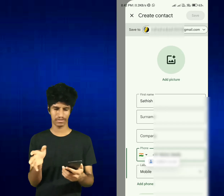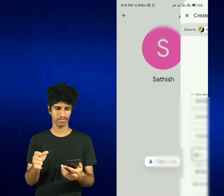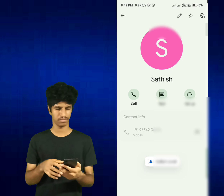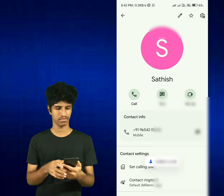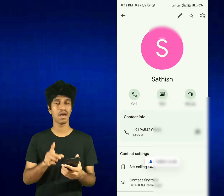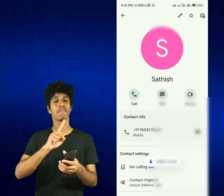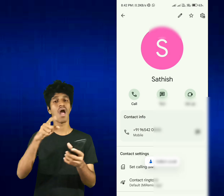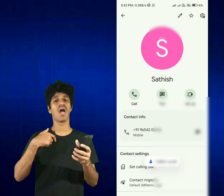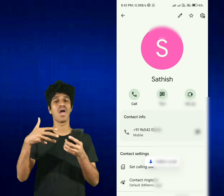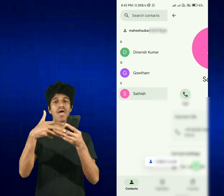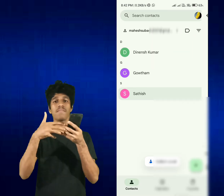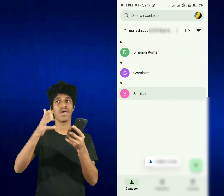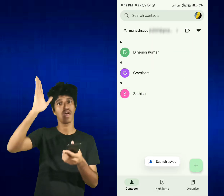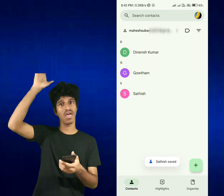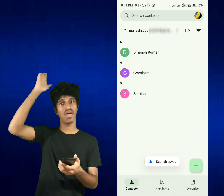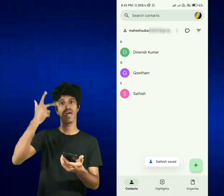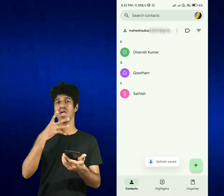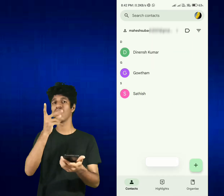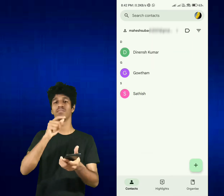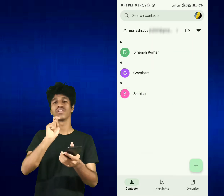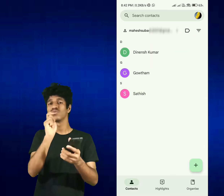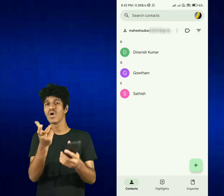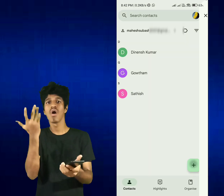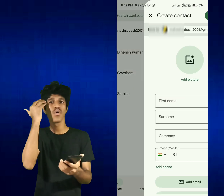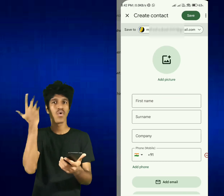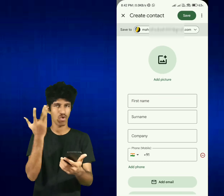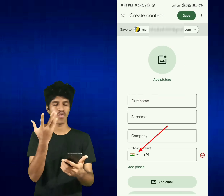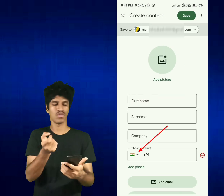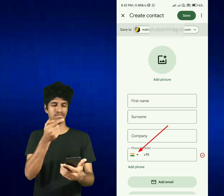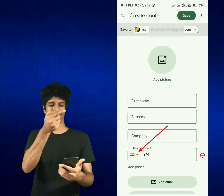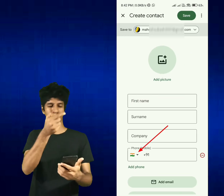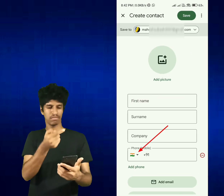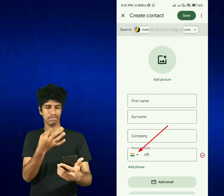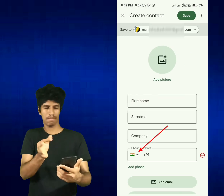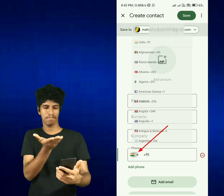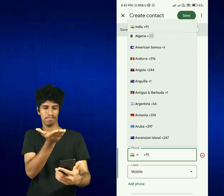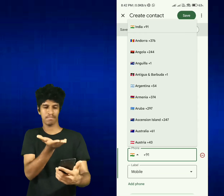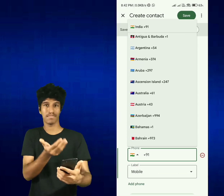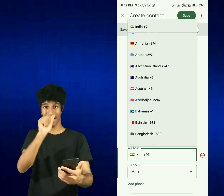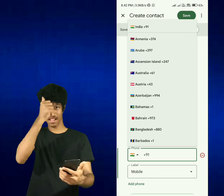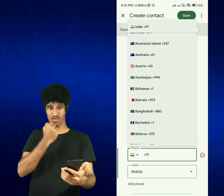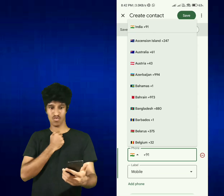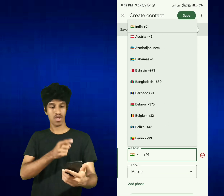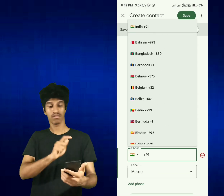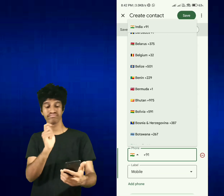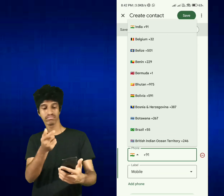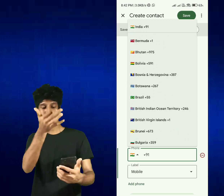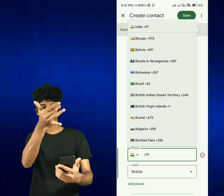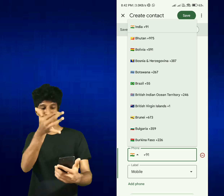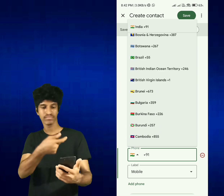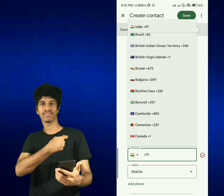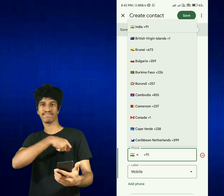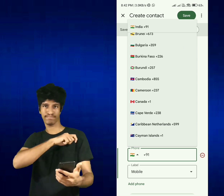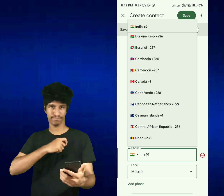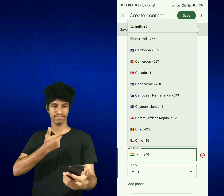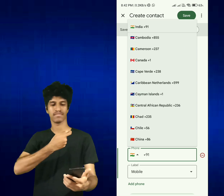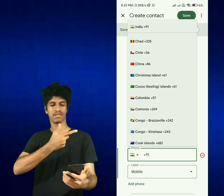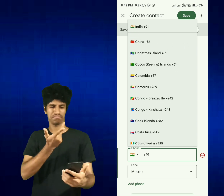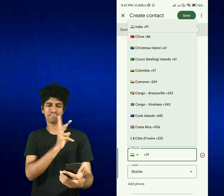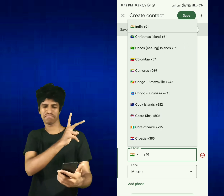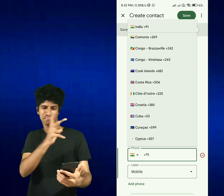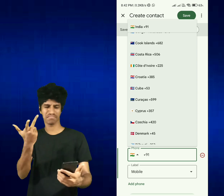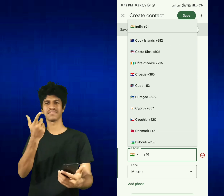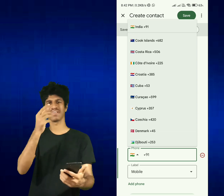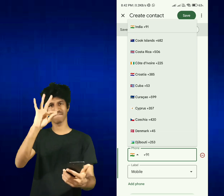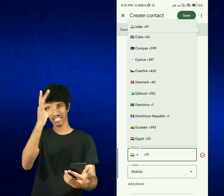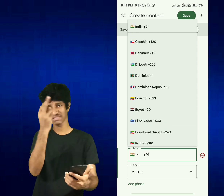never gonna make it. They want me to do something that can make sense. They hate when I keep dreaming I'll be famous. But I don't give a